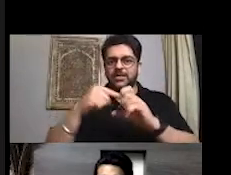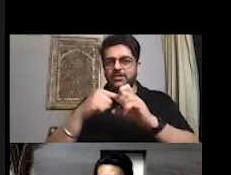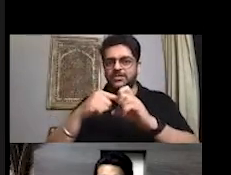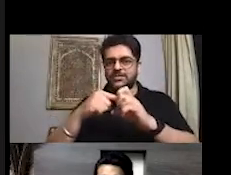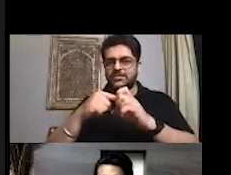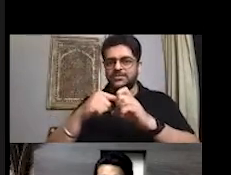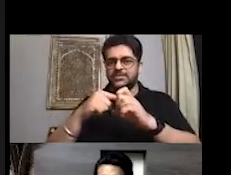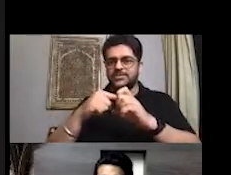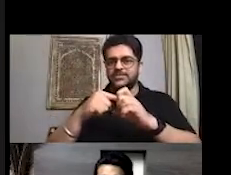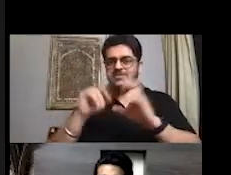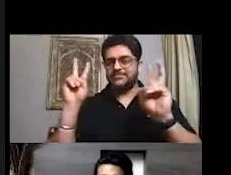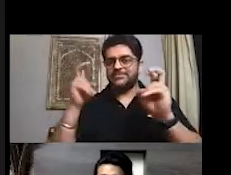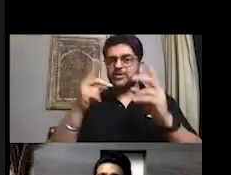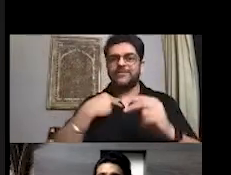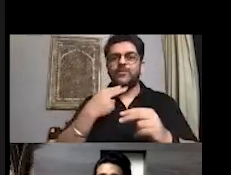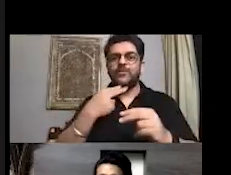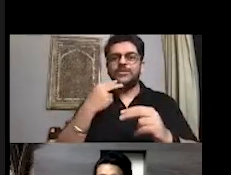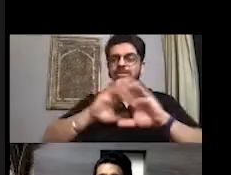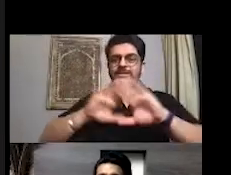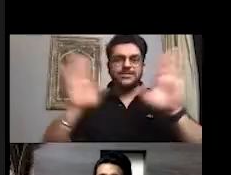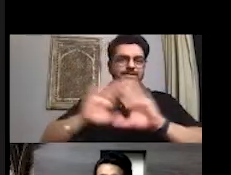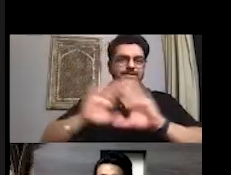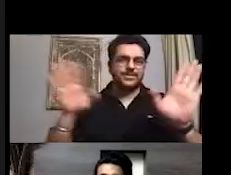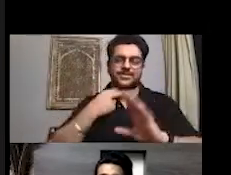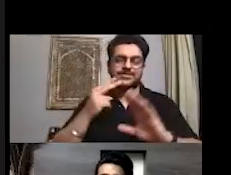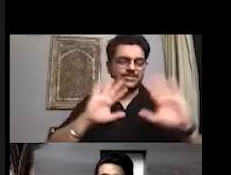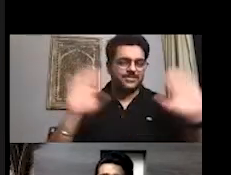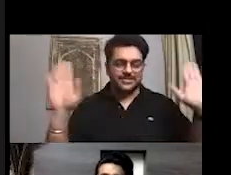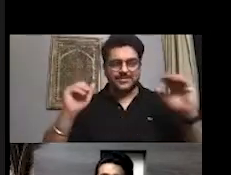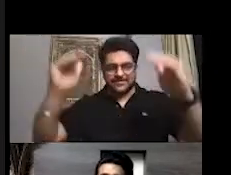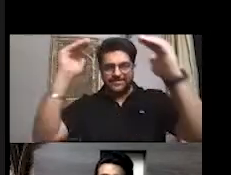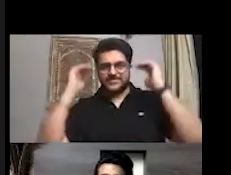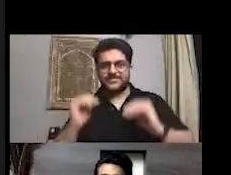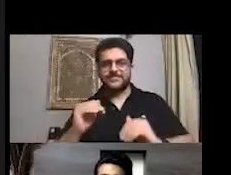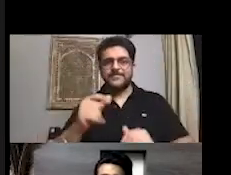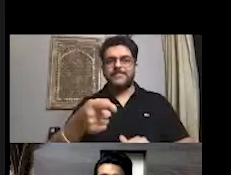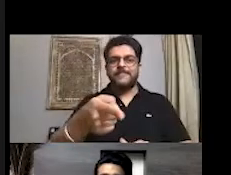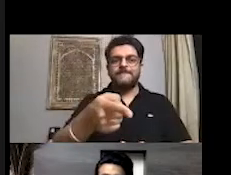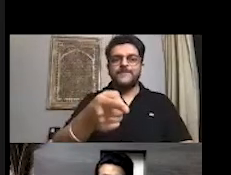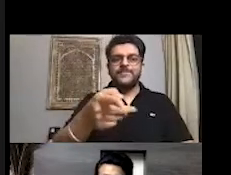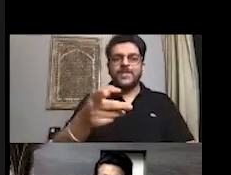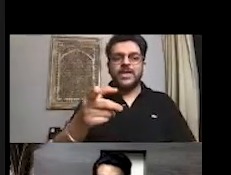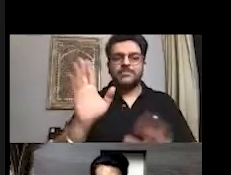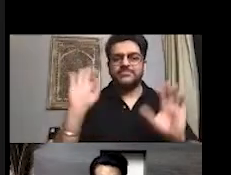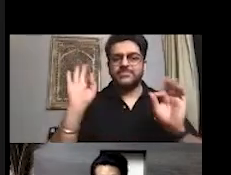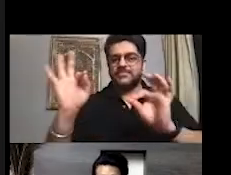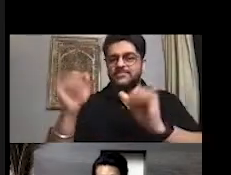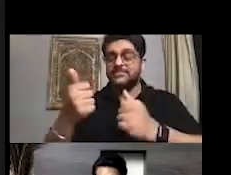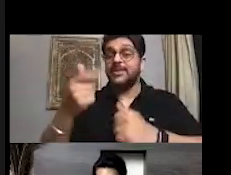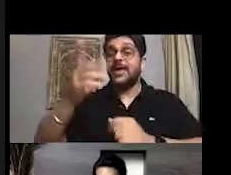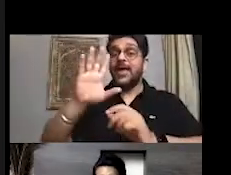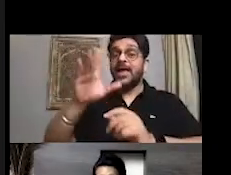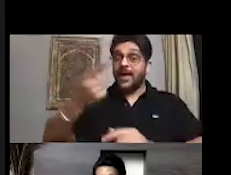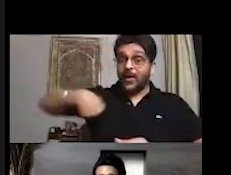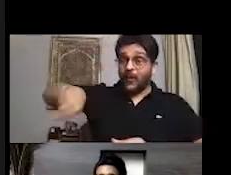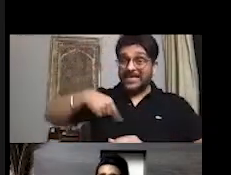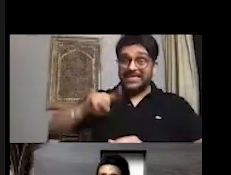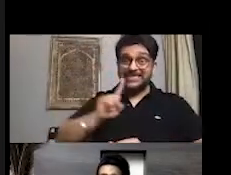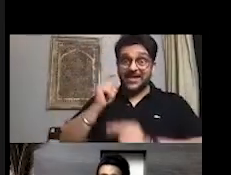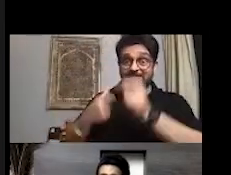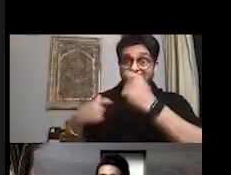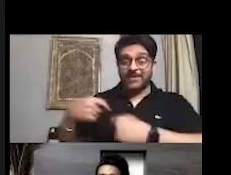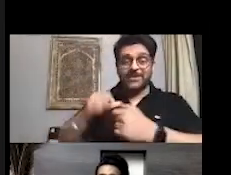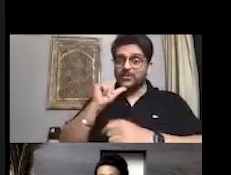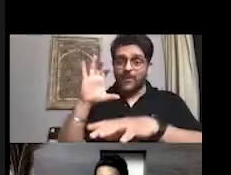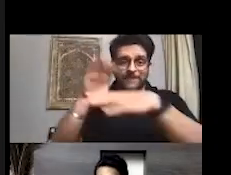are invisible. They are not here. So it's just a voice. Just think that way. Yeah.